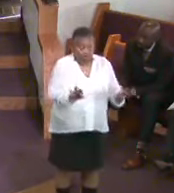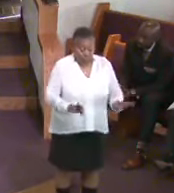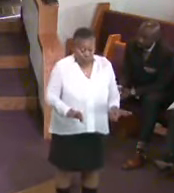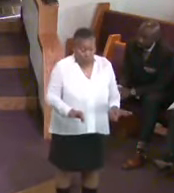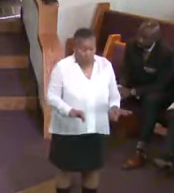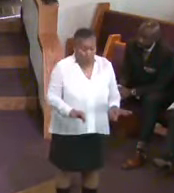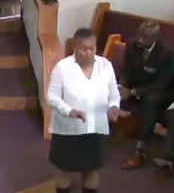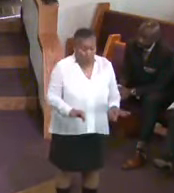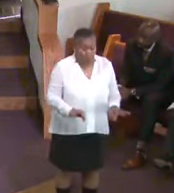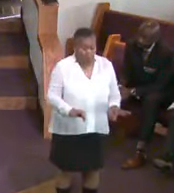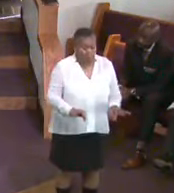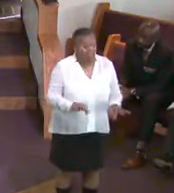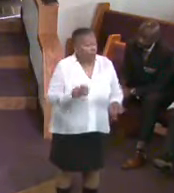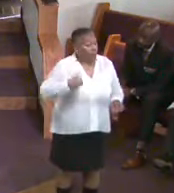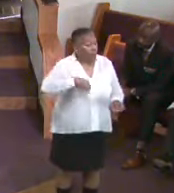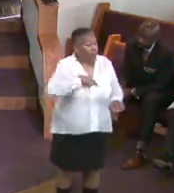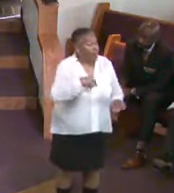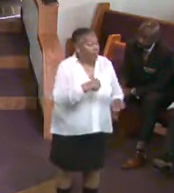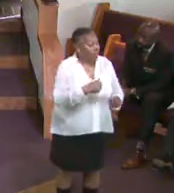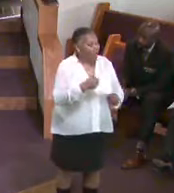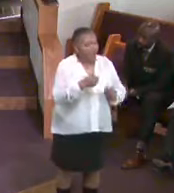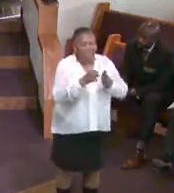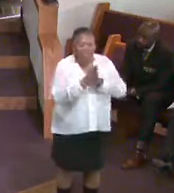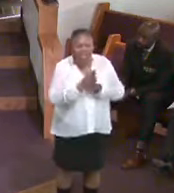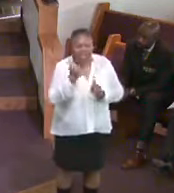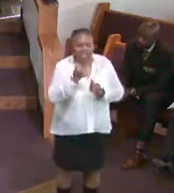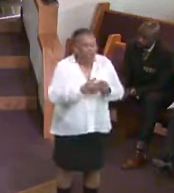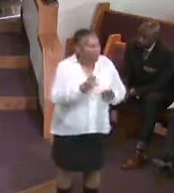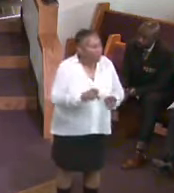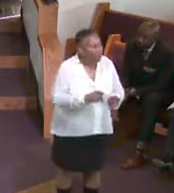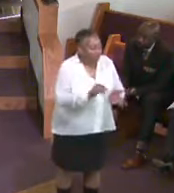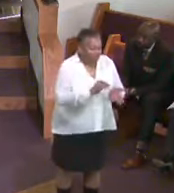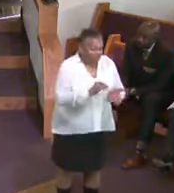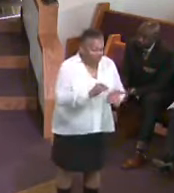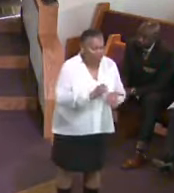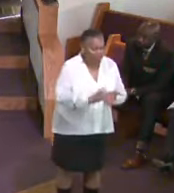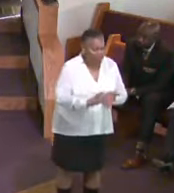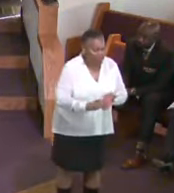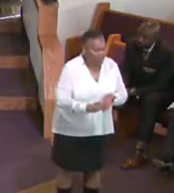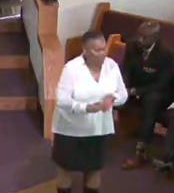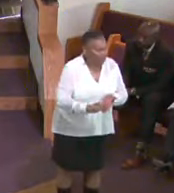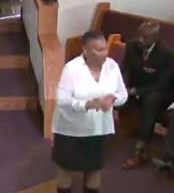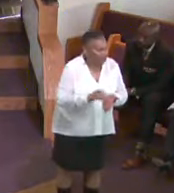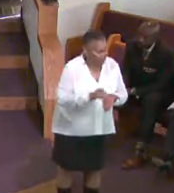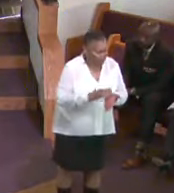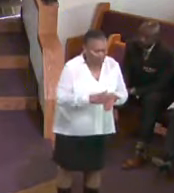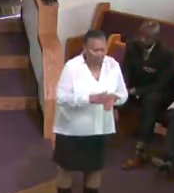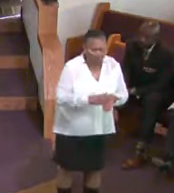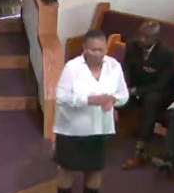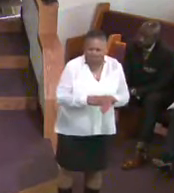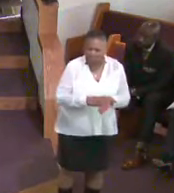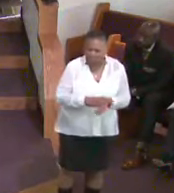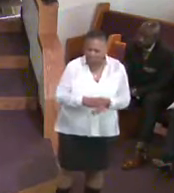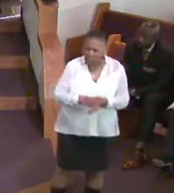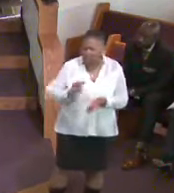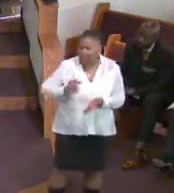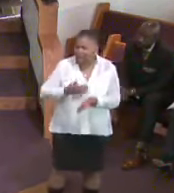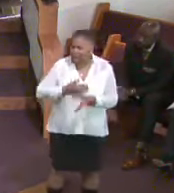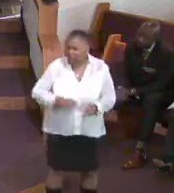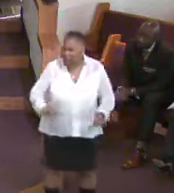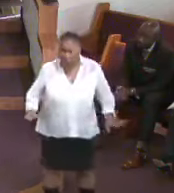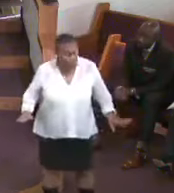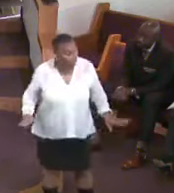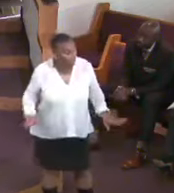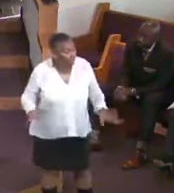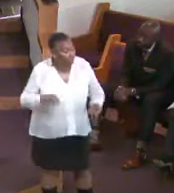everyone to fill this out. I know these can be laborious for us sometimes, but the reality of it is that our children are in school, and